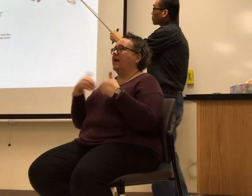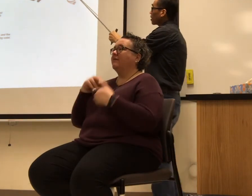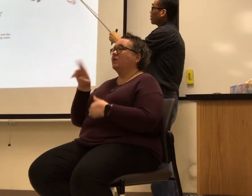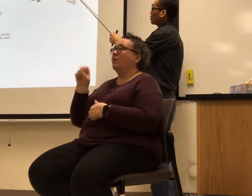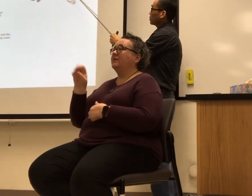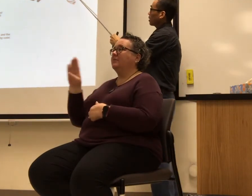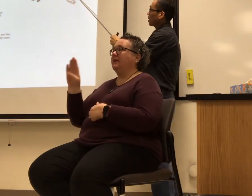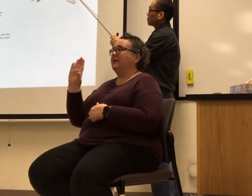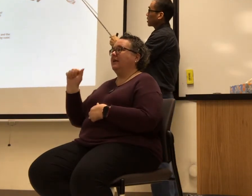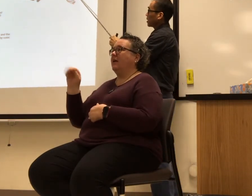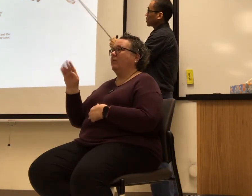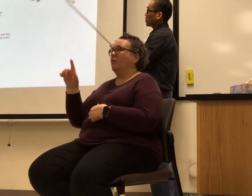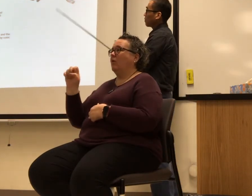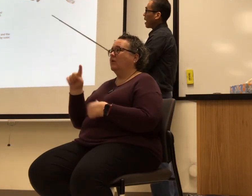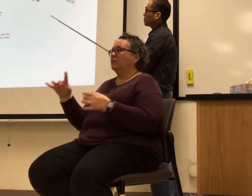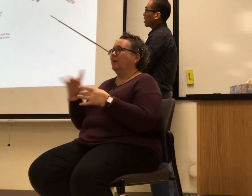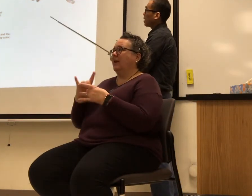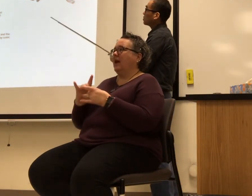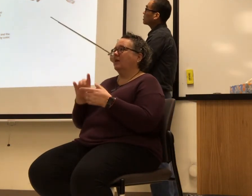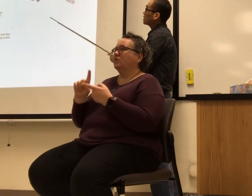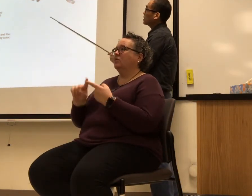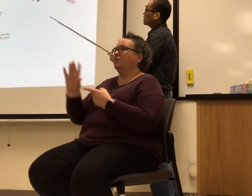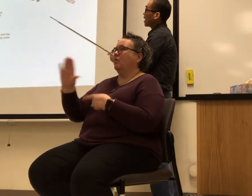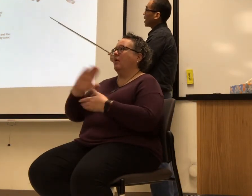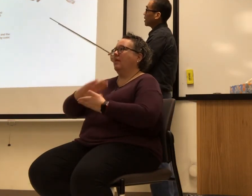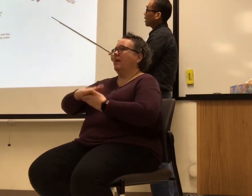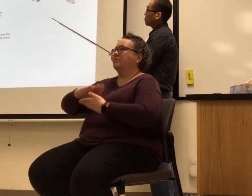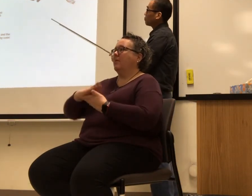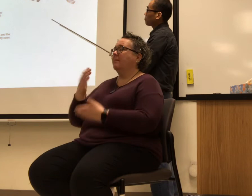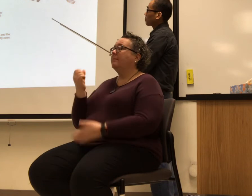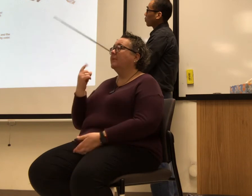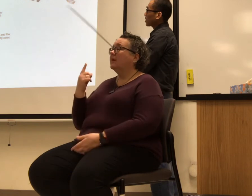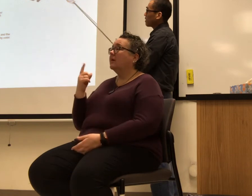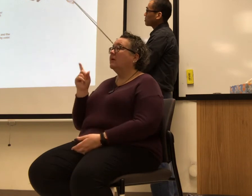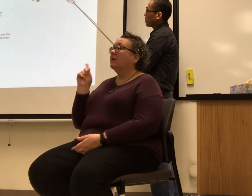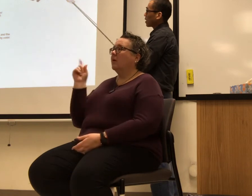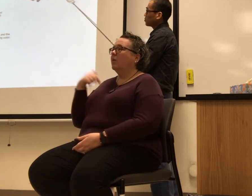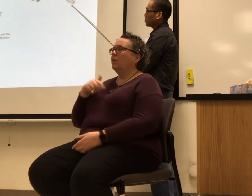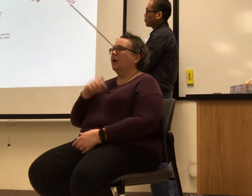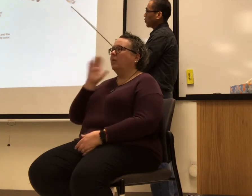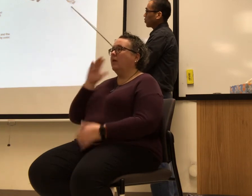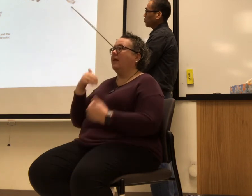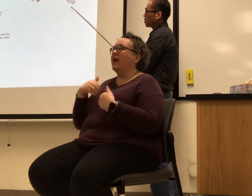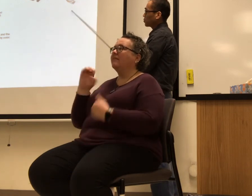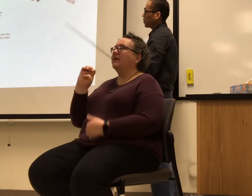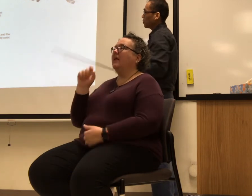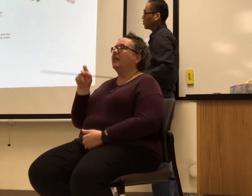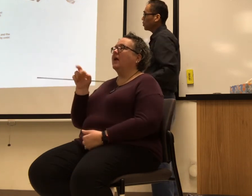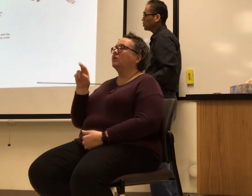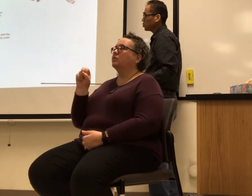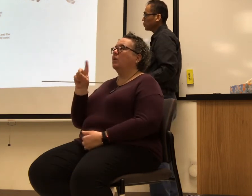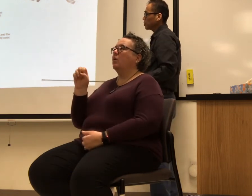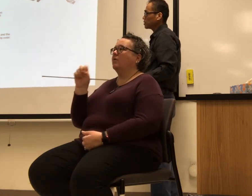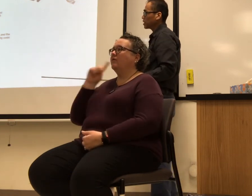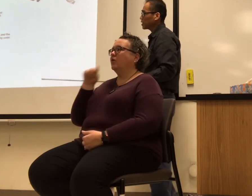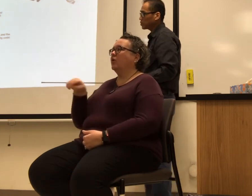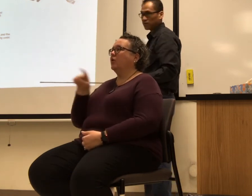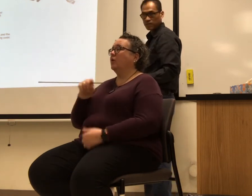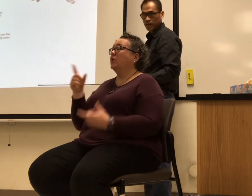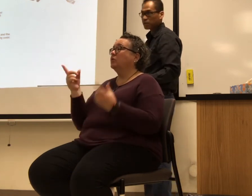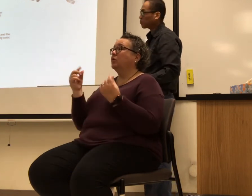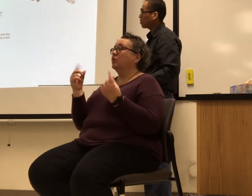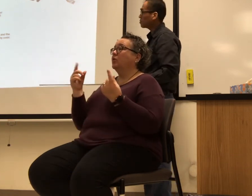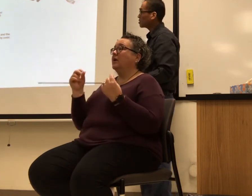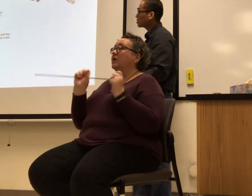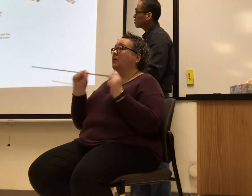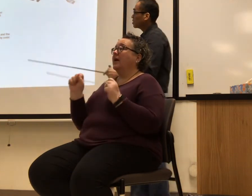cable to connect to your laptop. And we're gonna have some electrodes for you, because what you could do is you could put skin